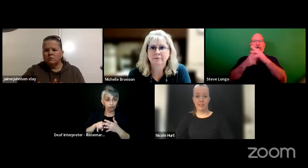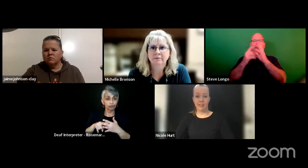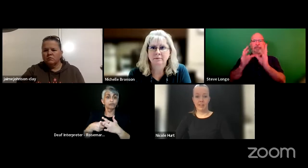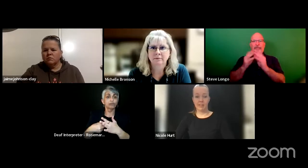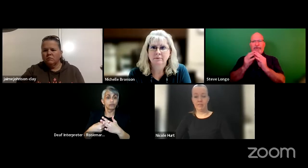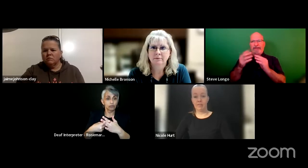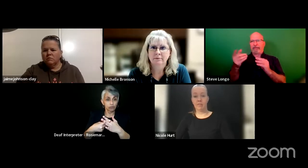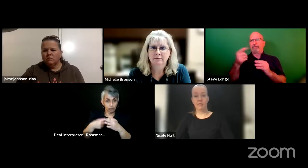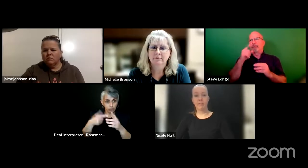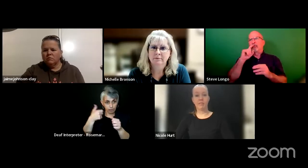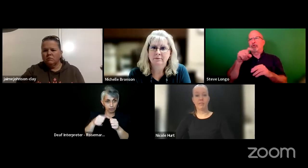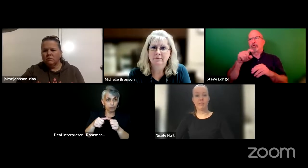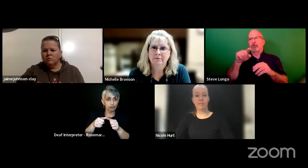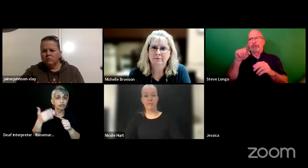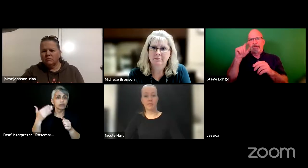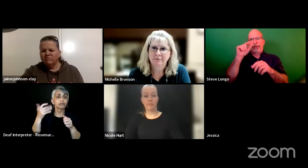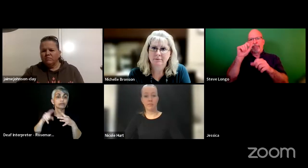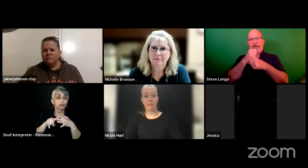the meeting to order.